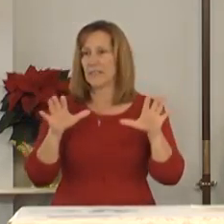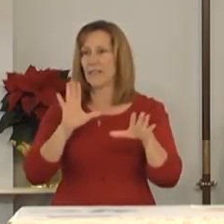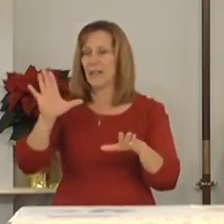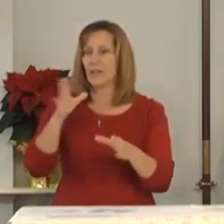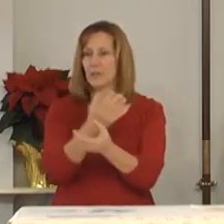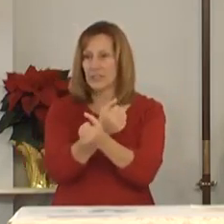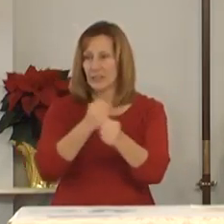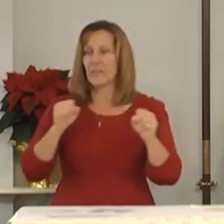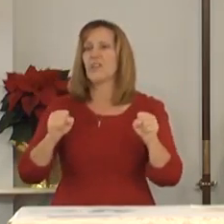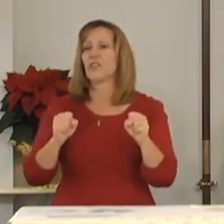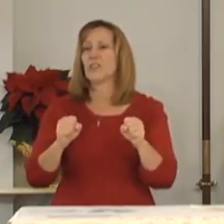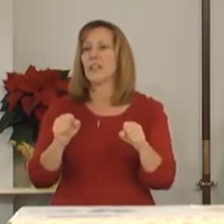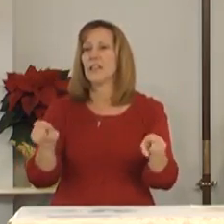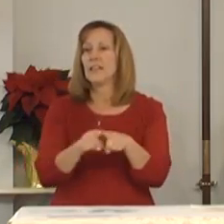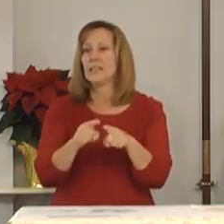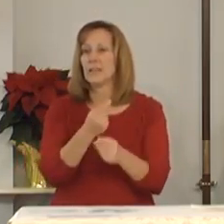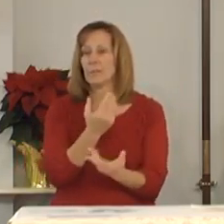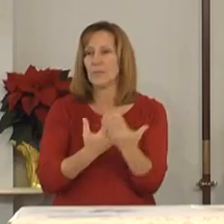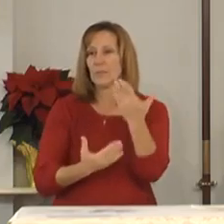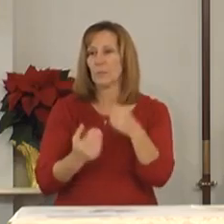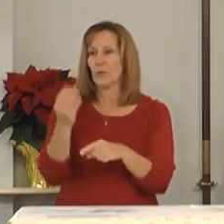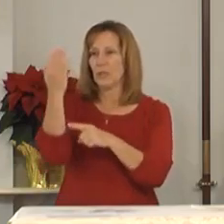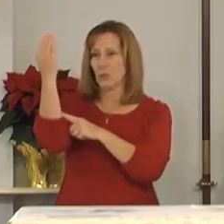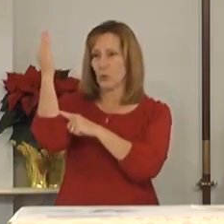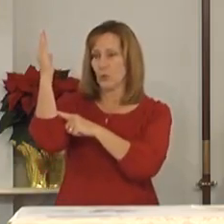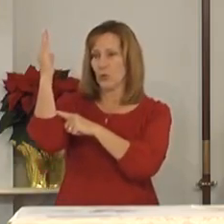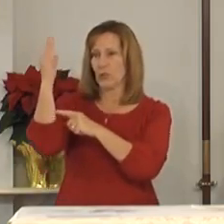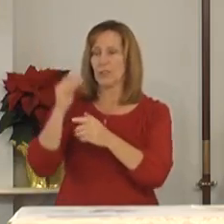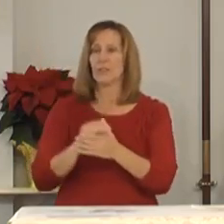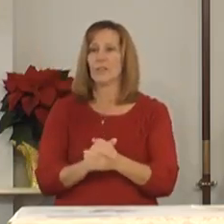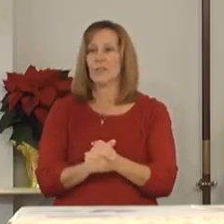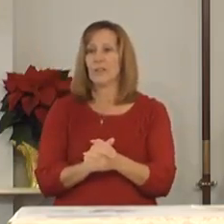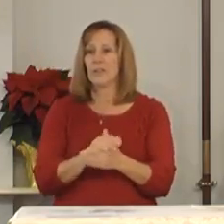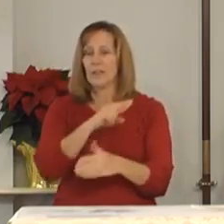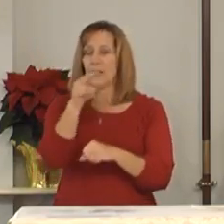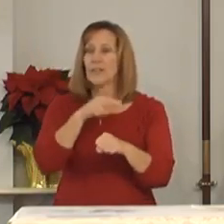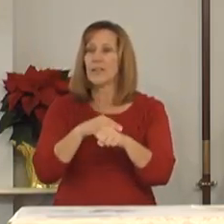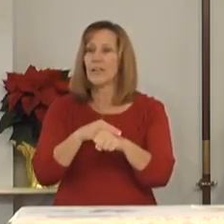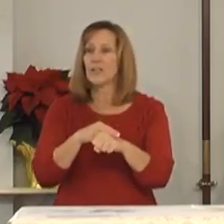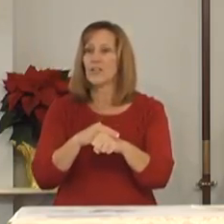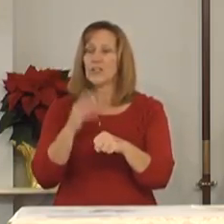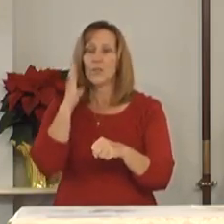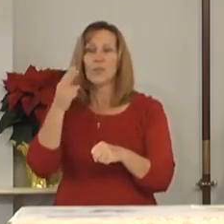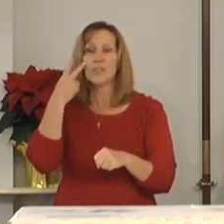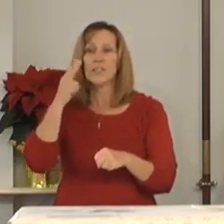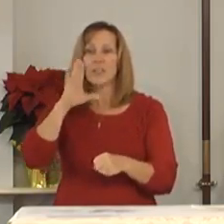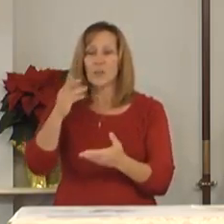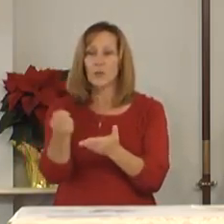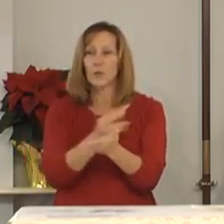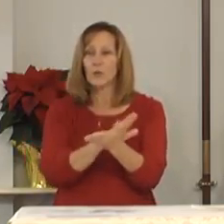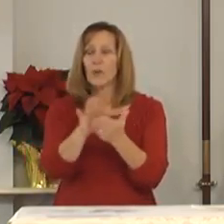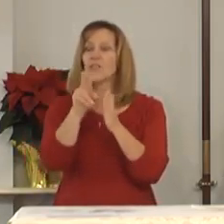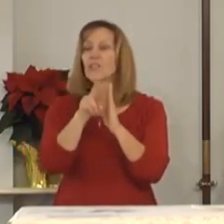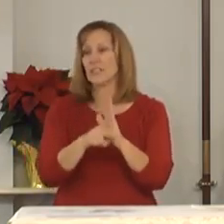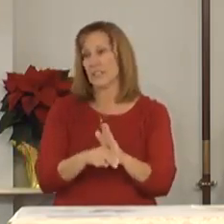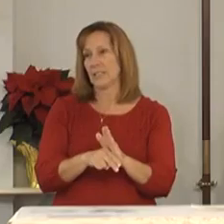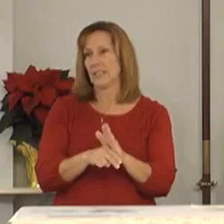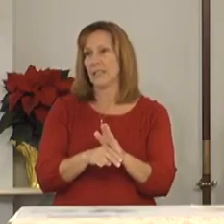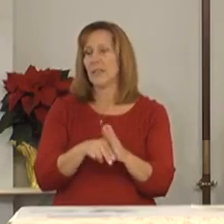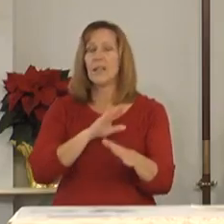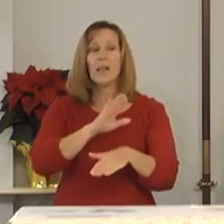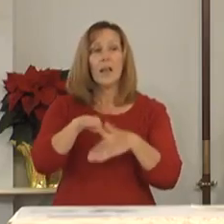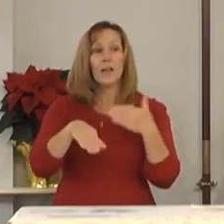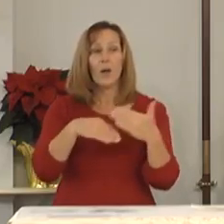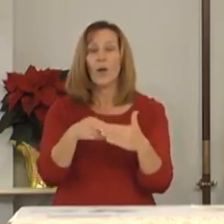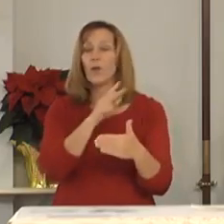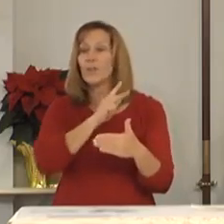her salvation as a burning torch. The nations shall see your righteousness, and all